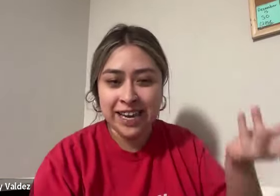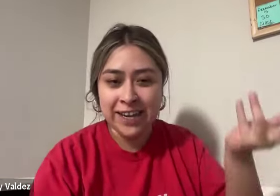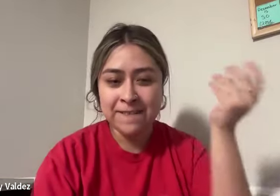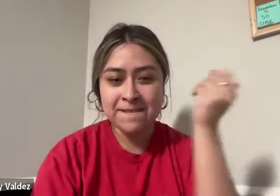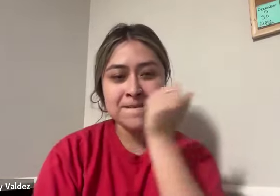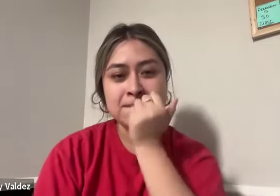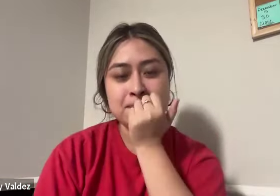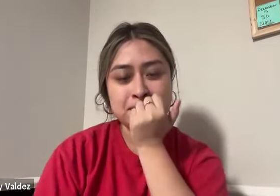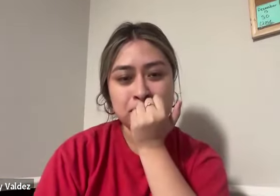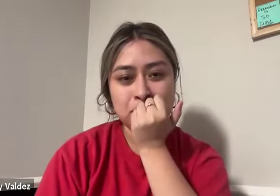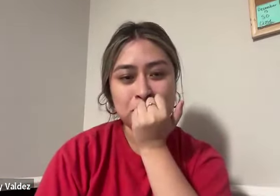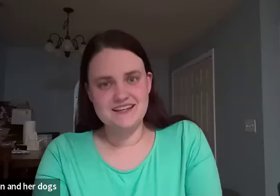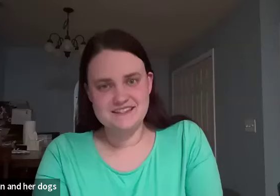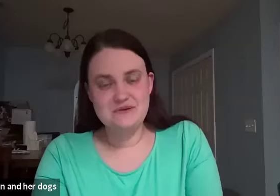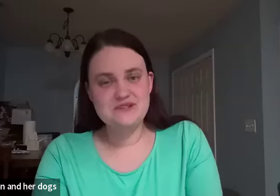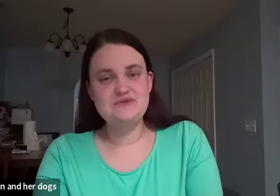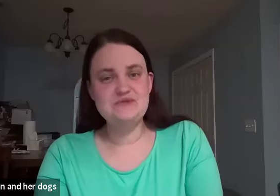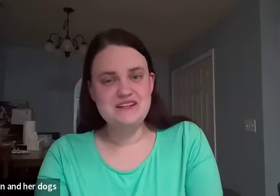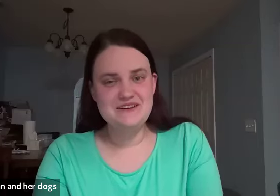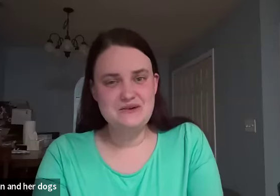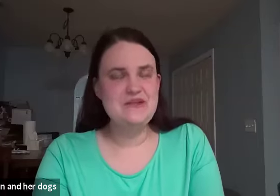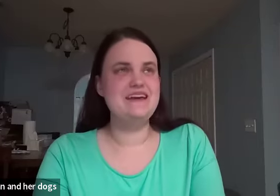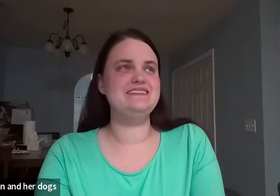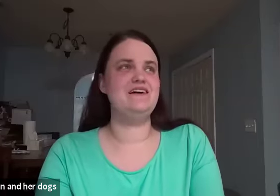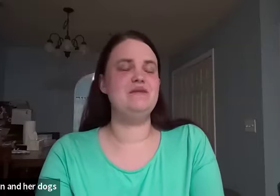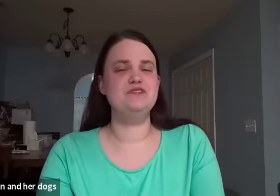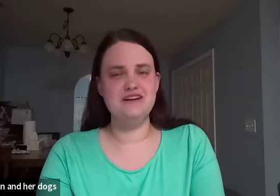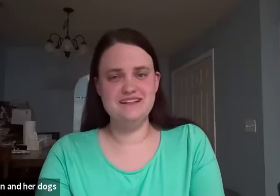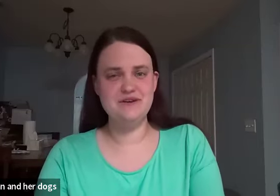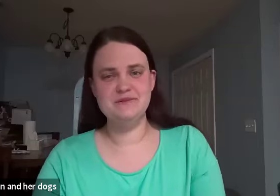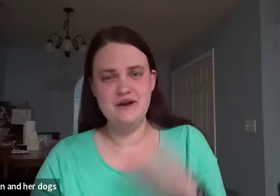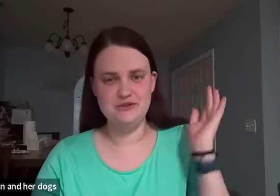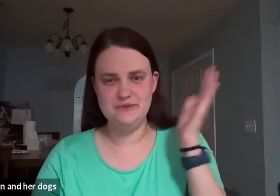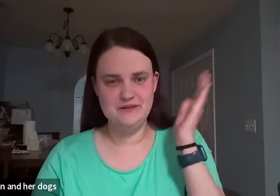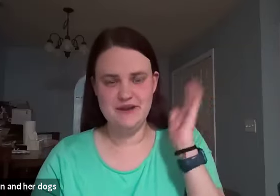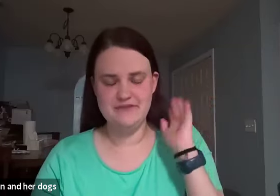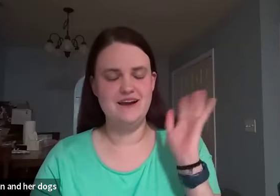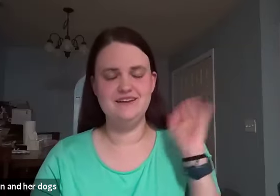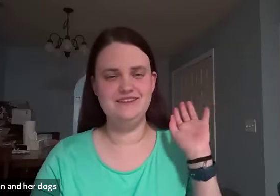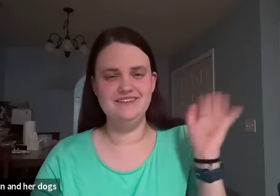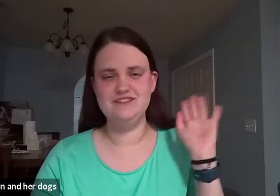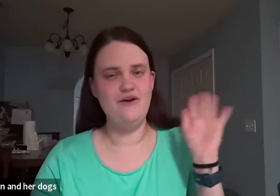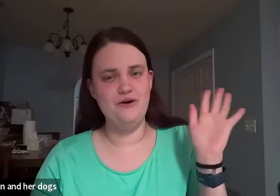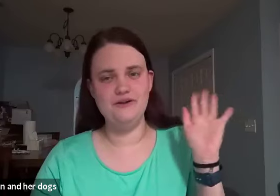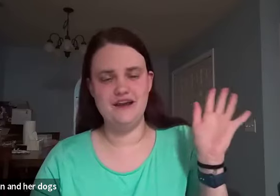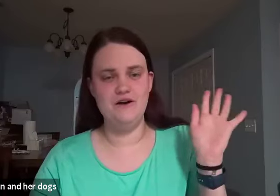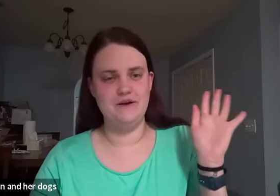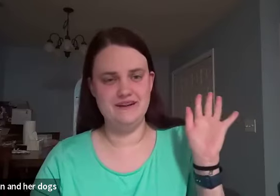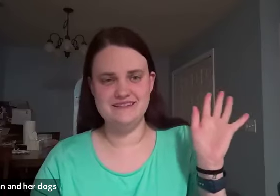slang? Yes. So what's really cool with ASL, I'm gonna try not to go into my whole spiel about this. I can literally talk all night long about